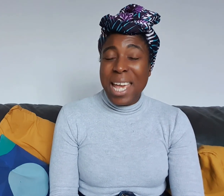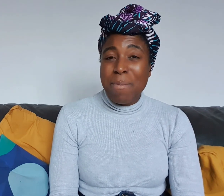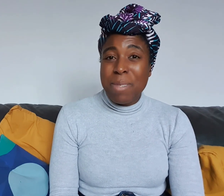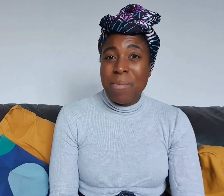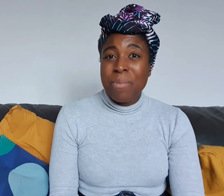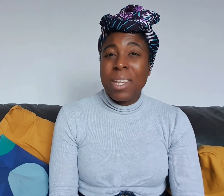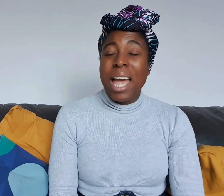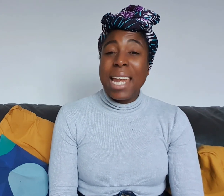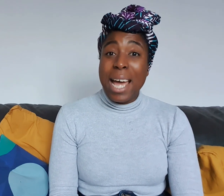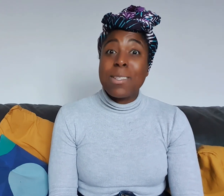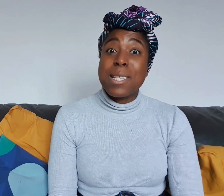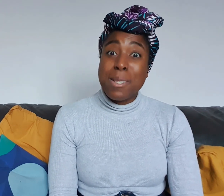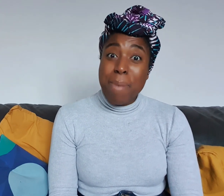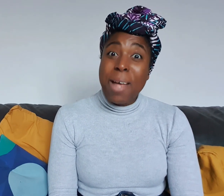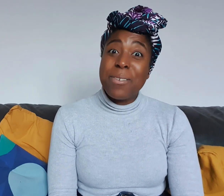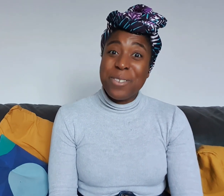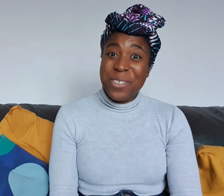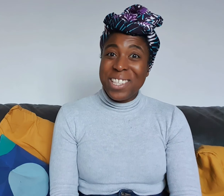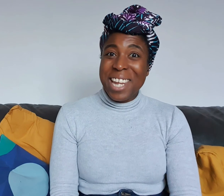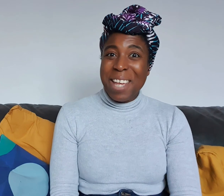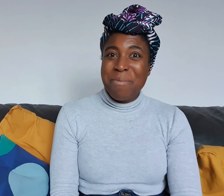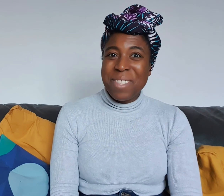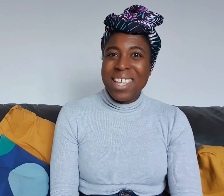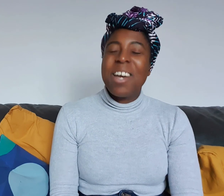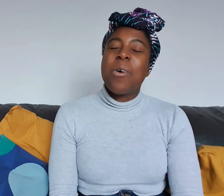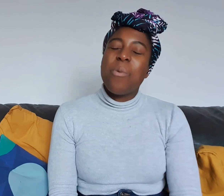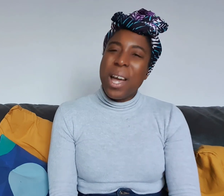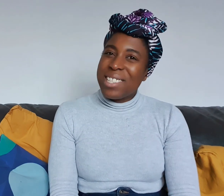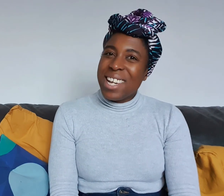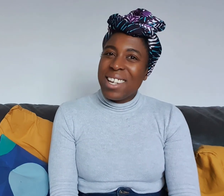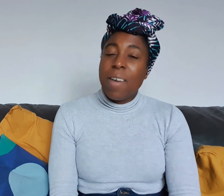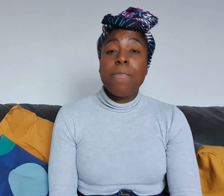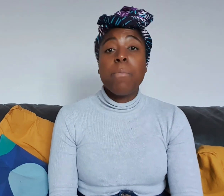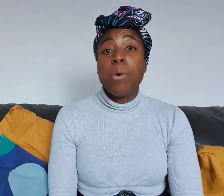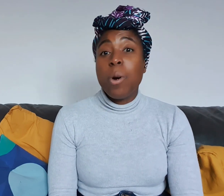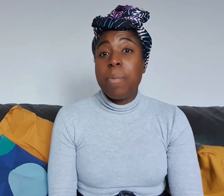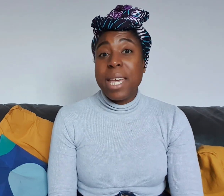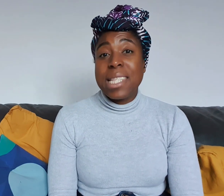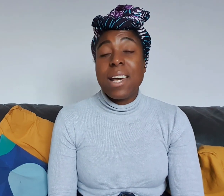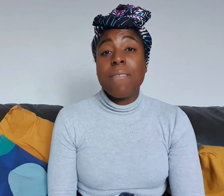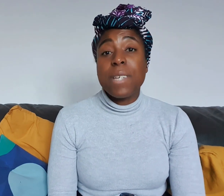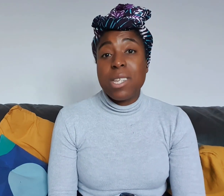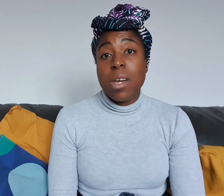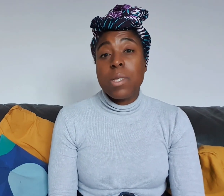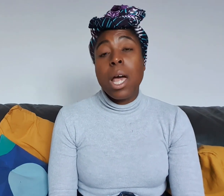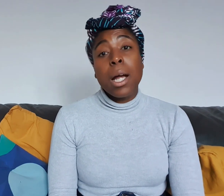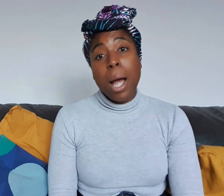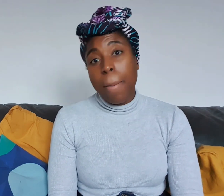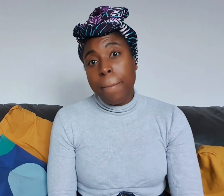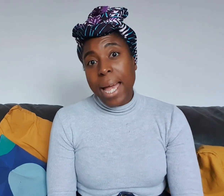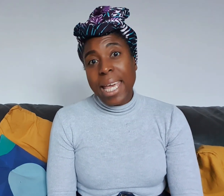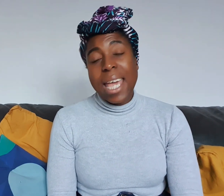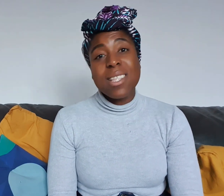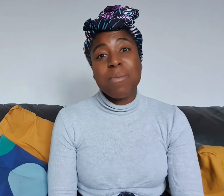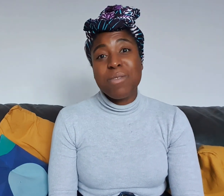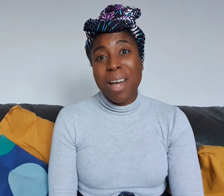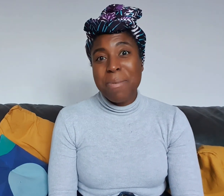names and how to spell all the names. Well done. For more BSL videos, come back here, subscribe to